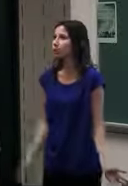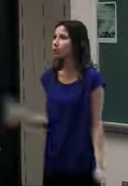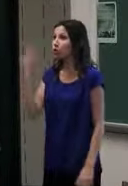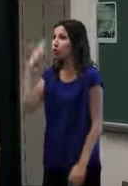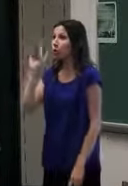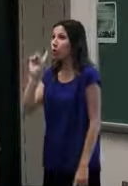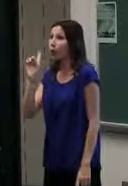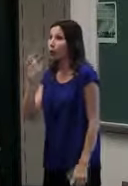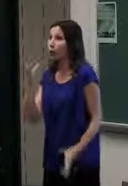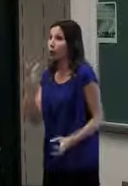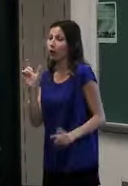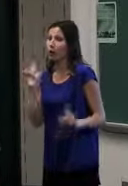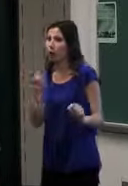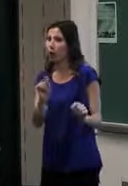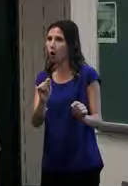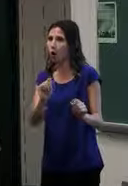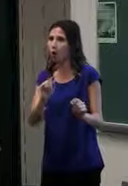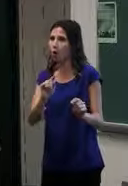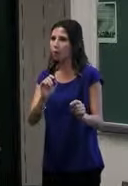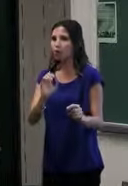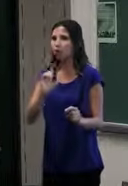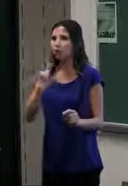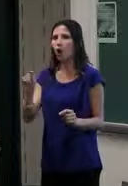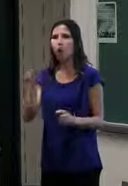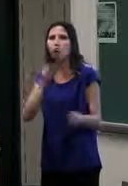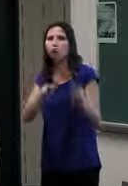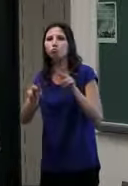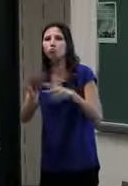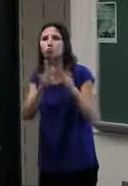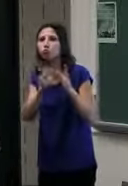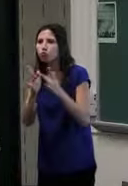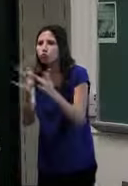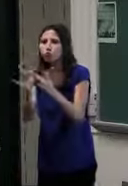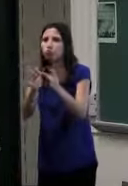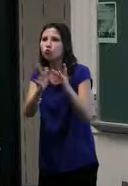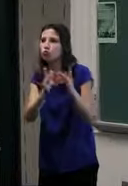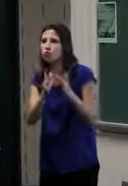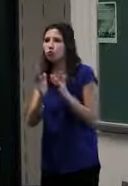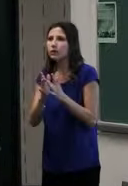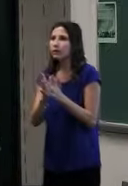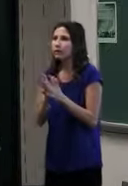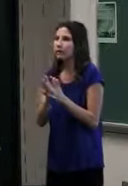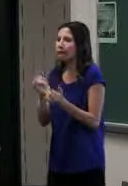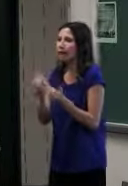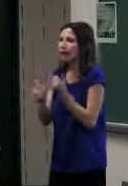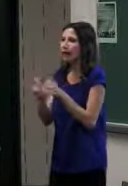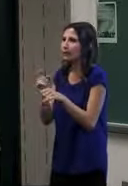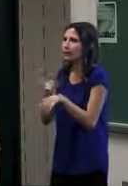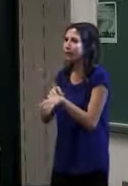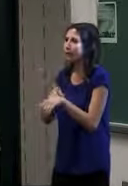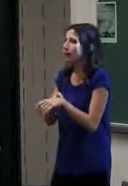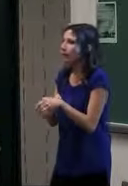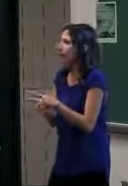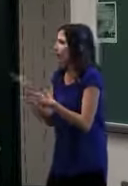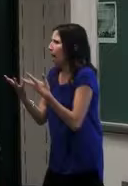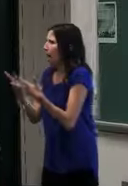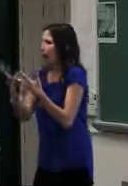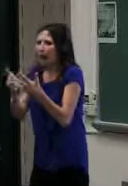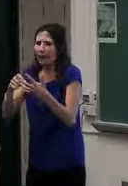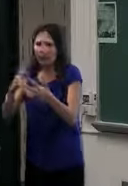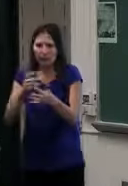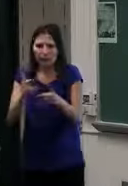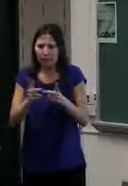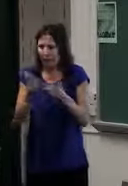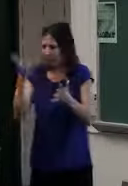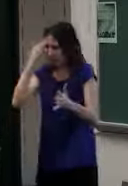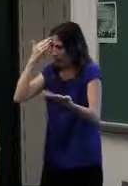go, I would just go out and make as many contacts as you can, because you don't want to be like scrounging for places at the last minute, because they're not going to get